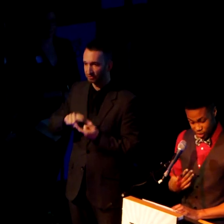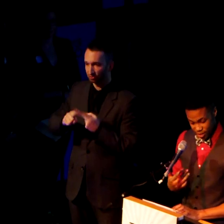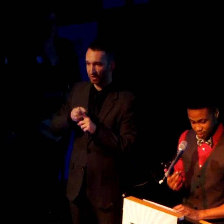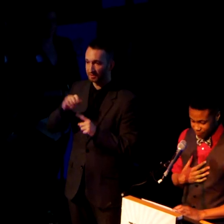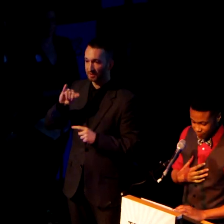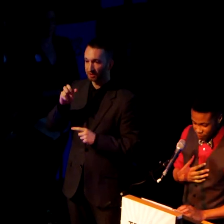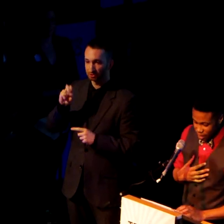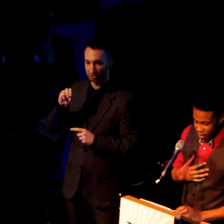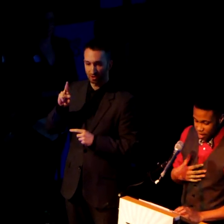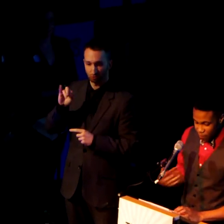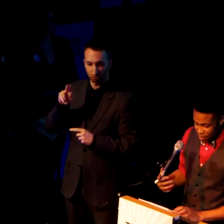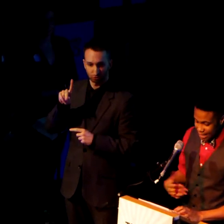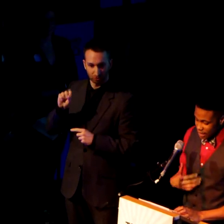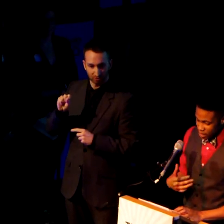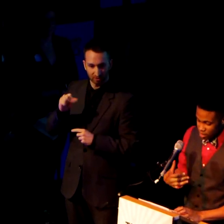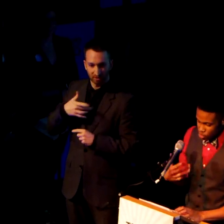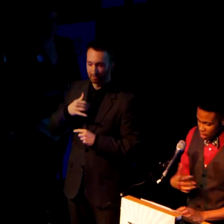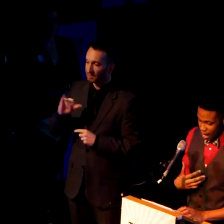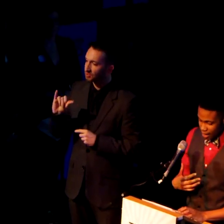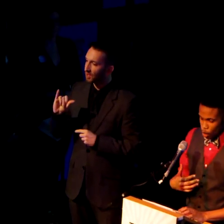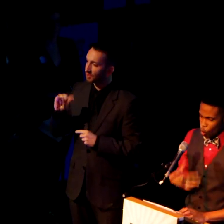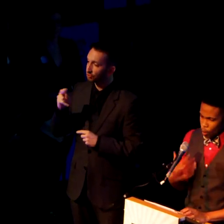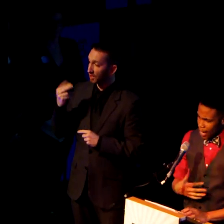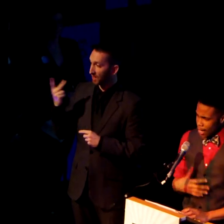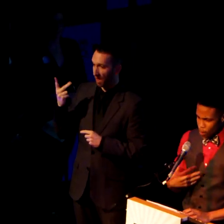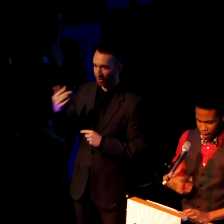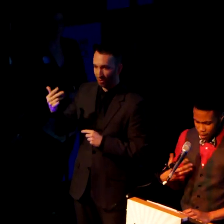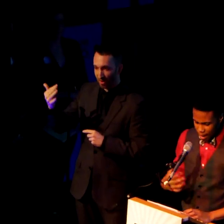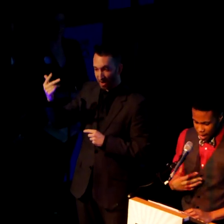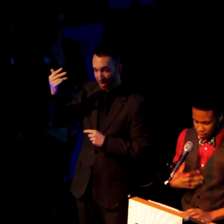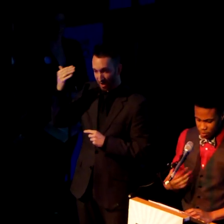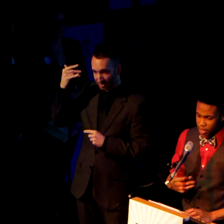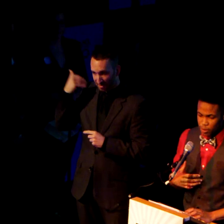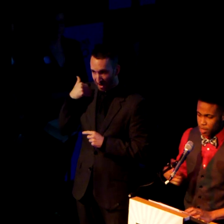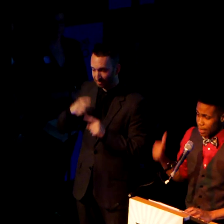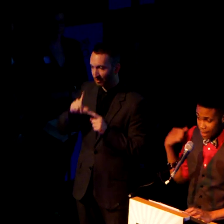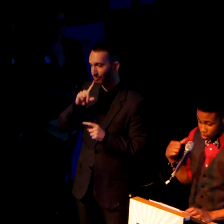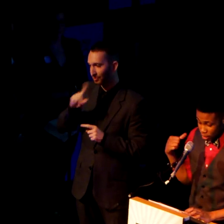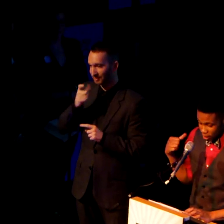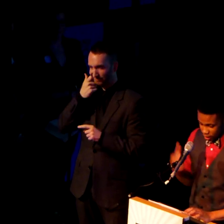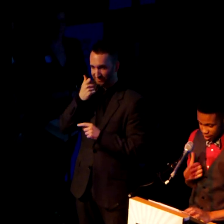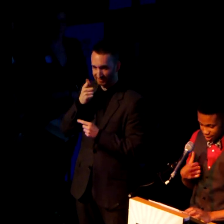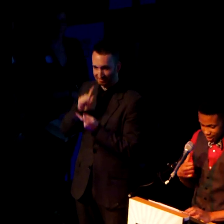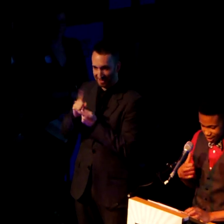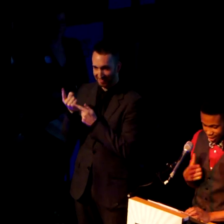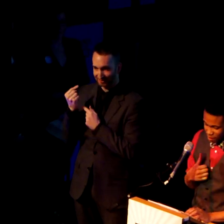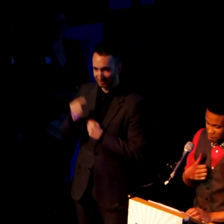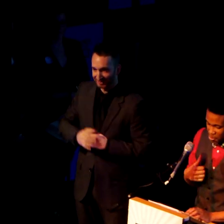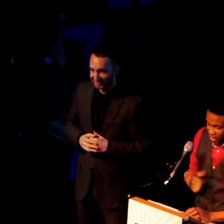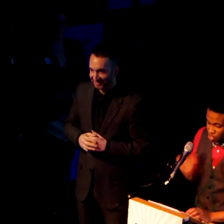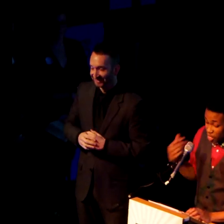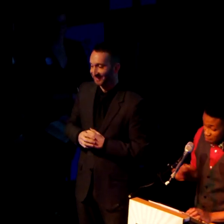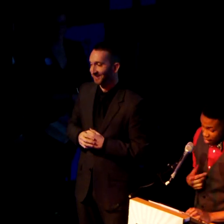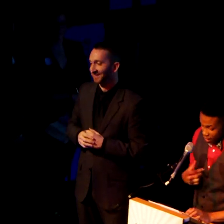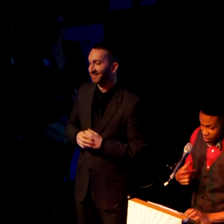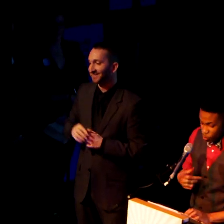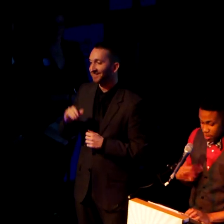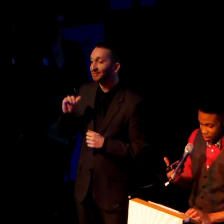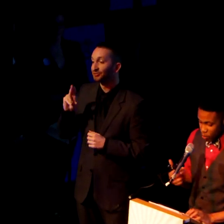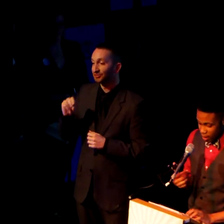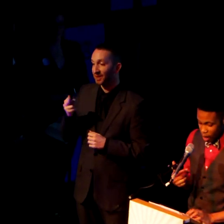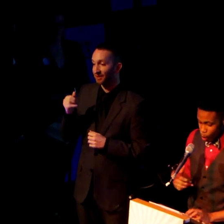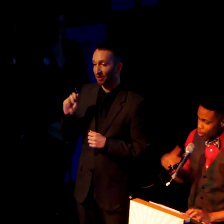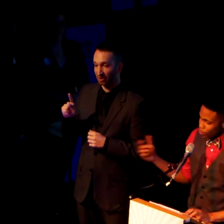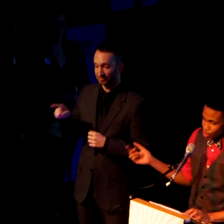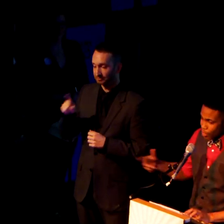Jen Richards. It feels like Jen and I go way, way back, but really we just met last year. Janet Mock, who